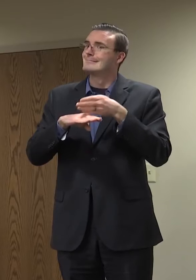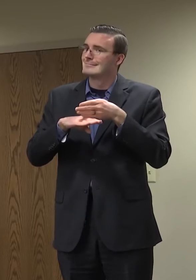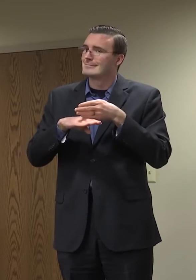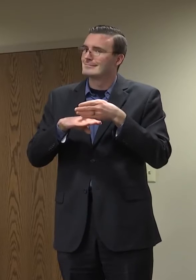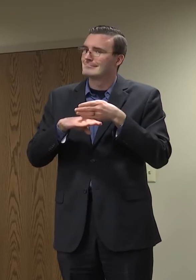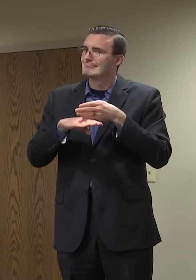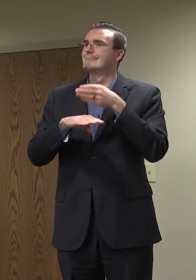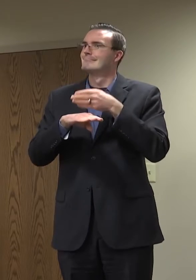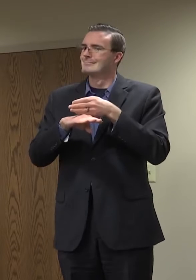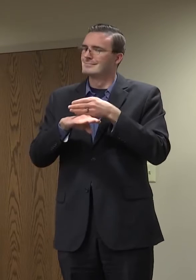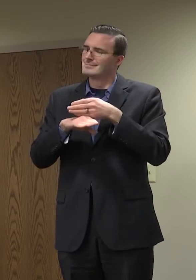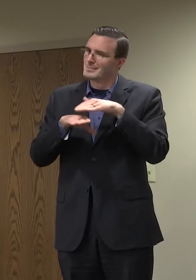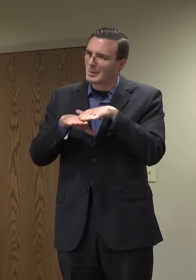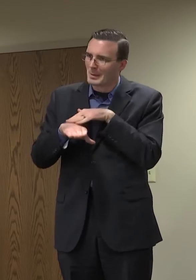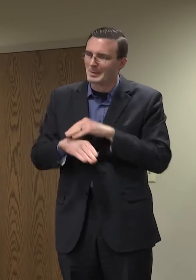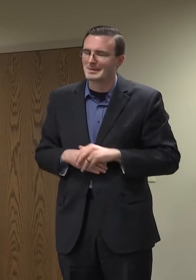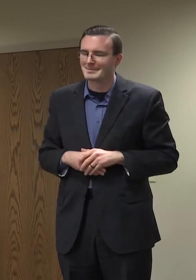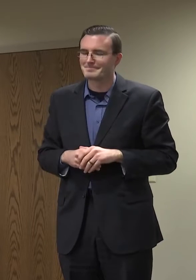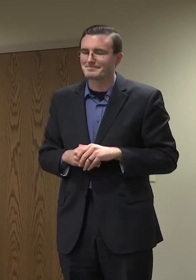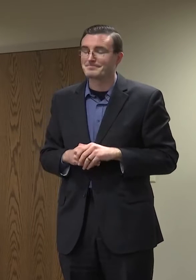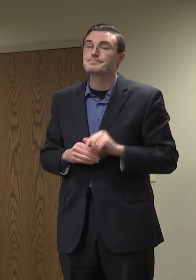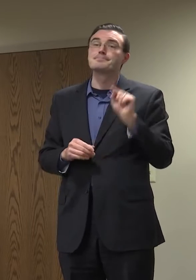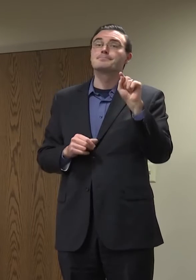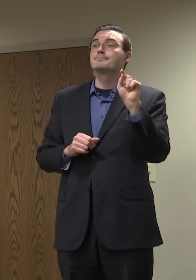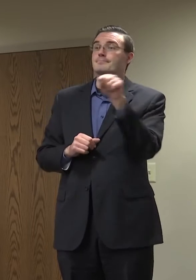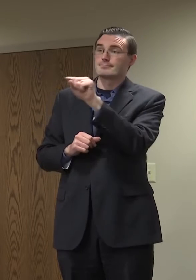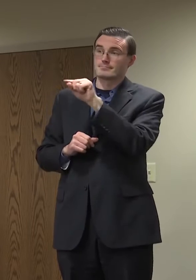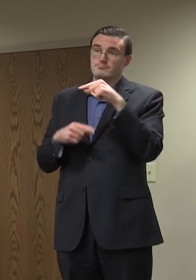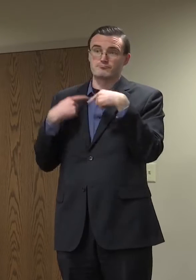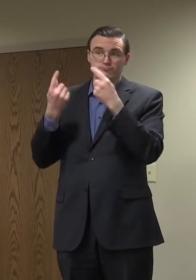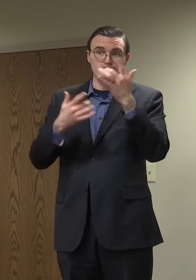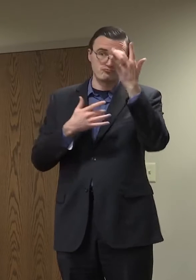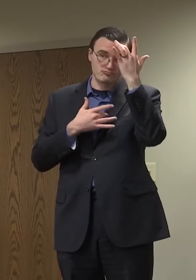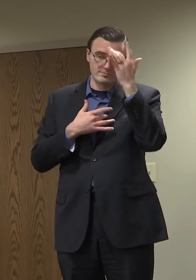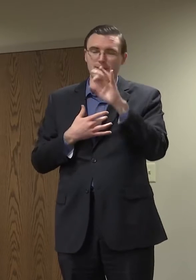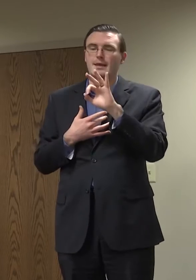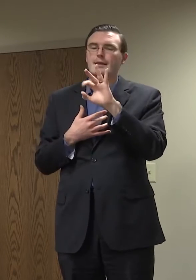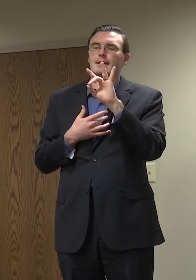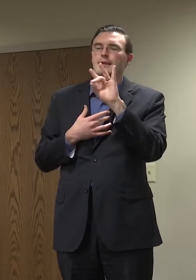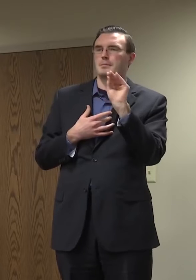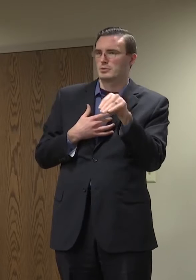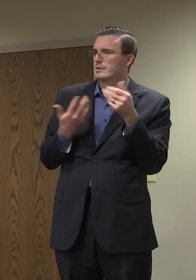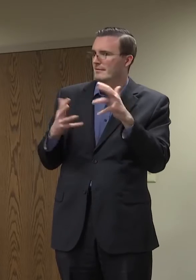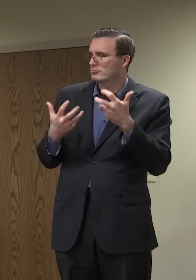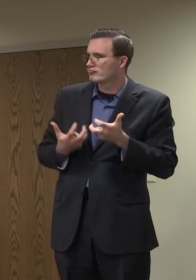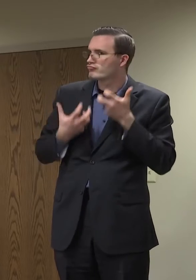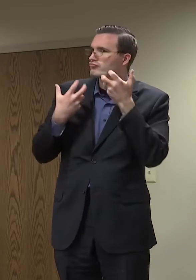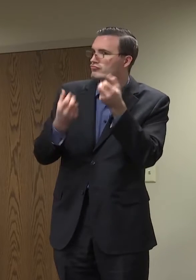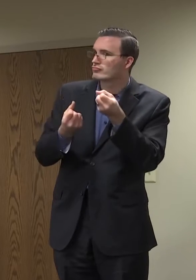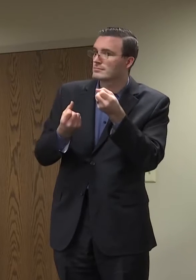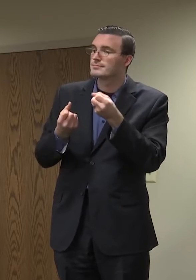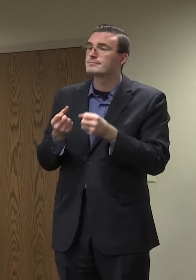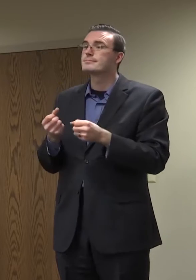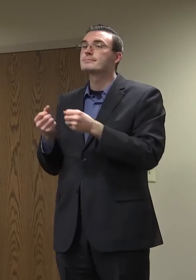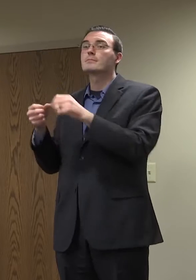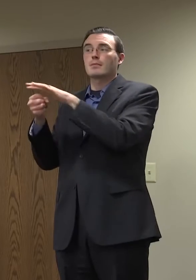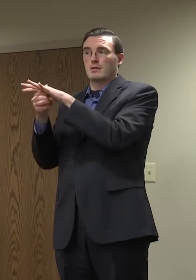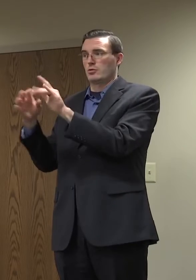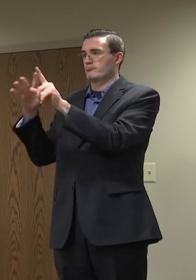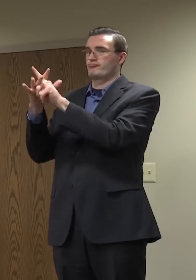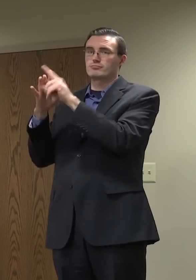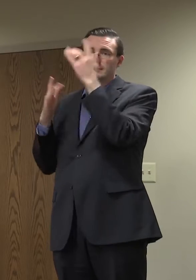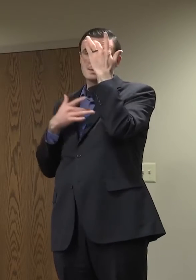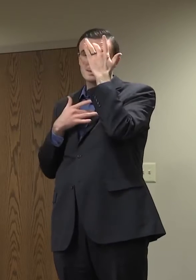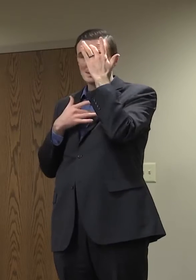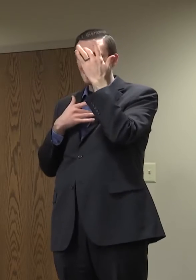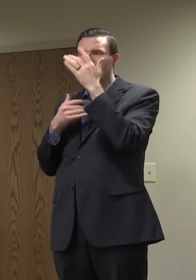98% of our individuals recover, and we are not reporting any new locations of concern. So as we look at some